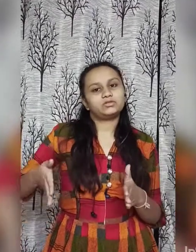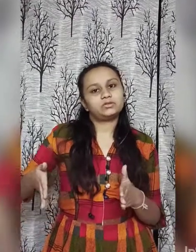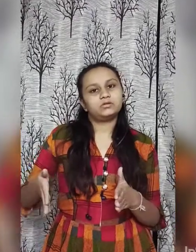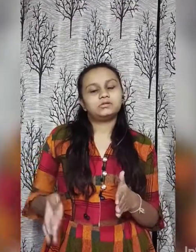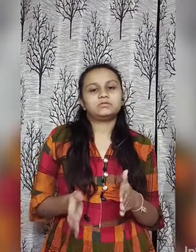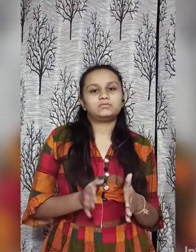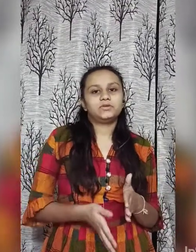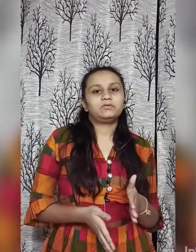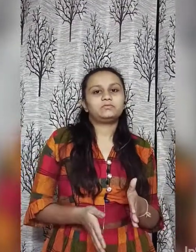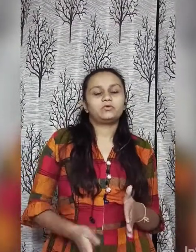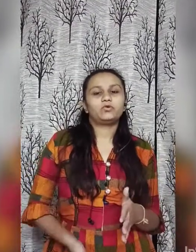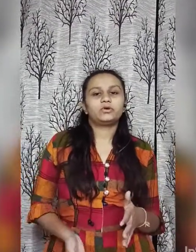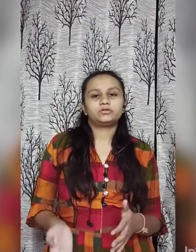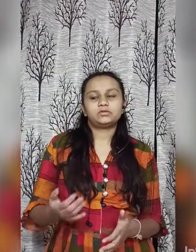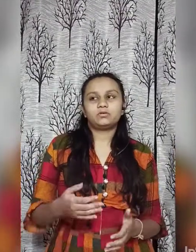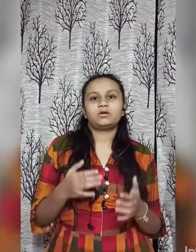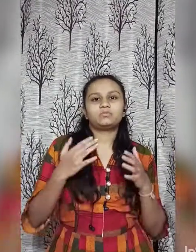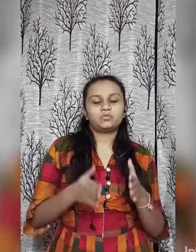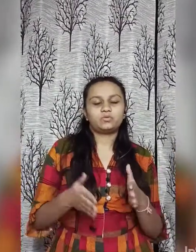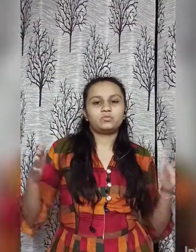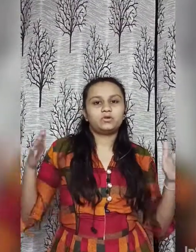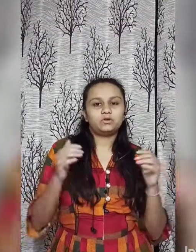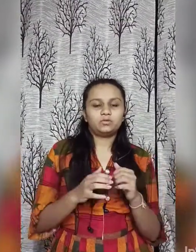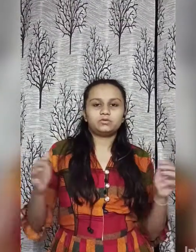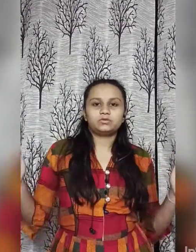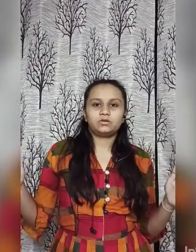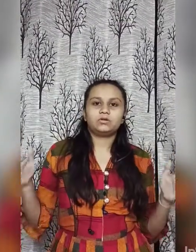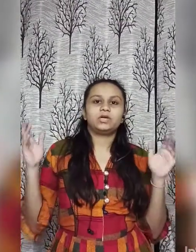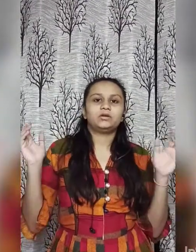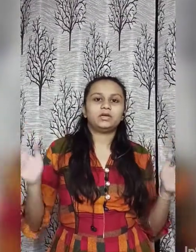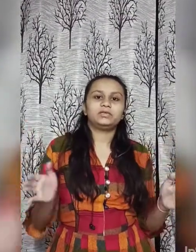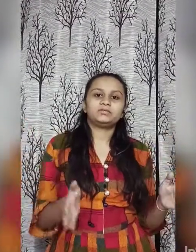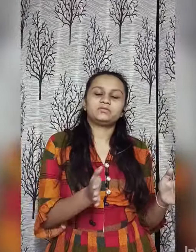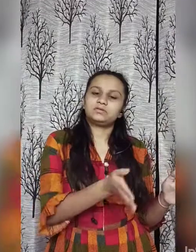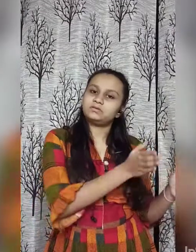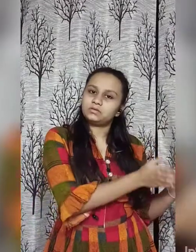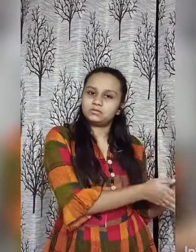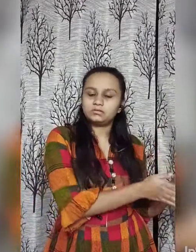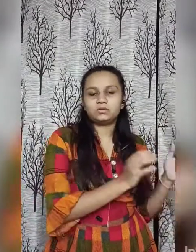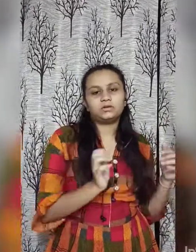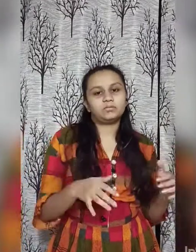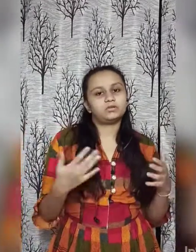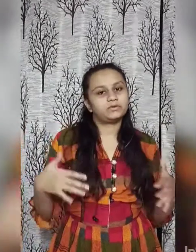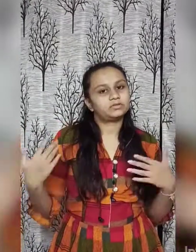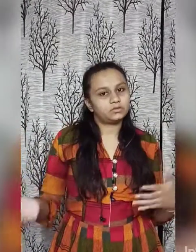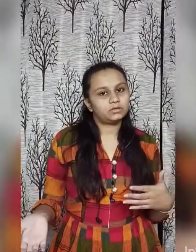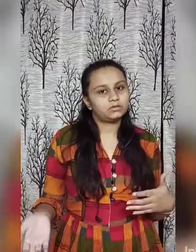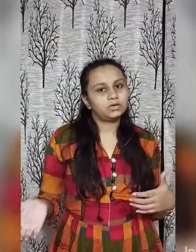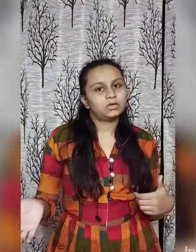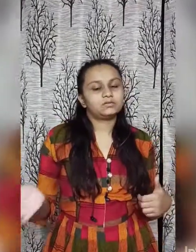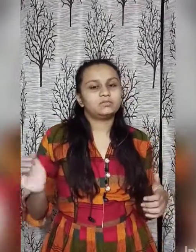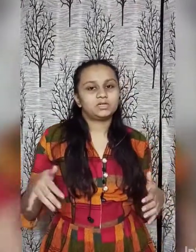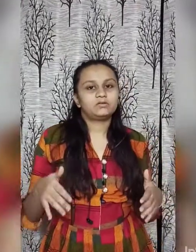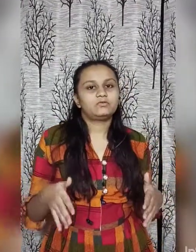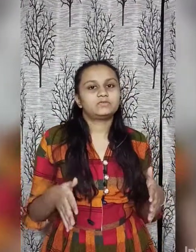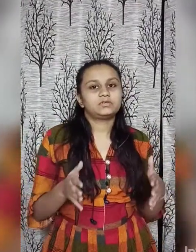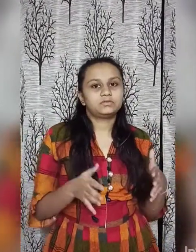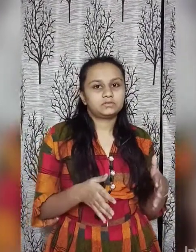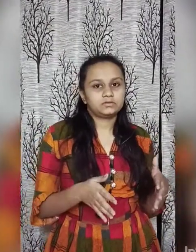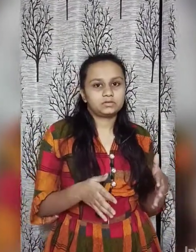stage. That means we are costing a process at each of its stages of manufacturing. The method of